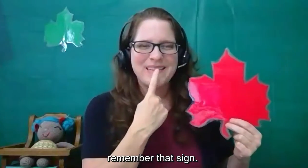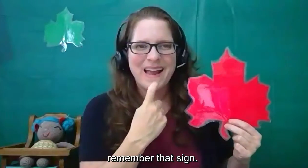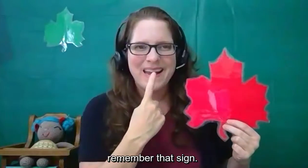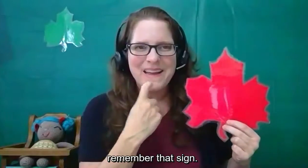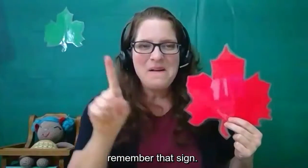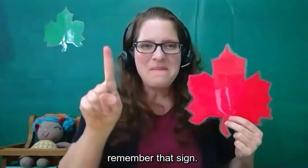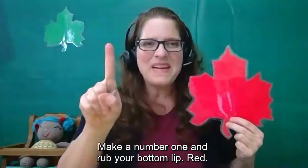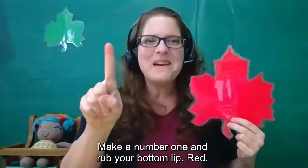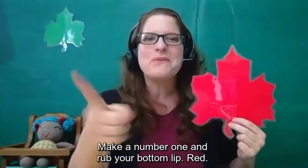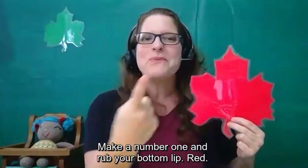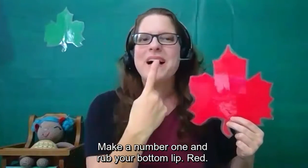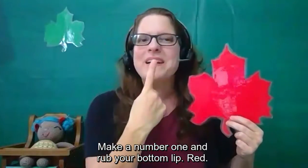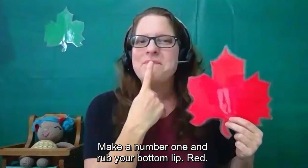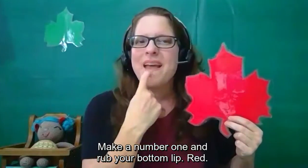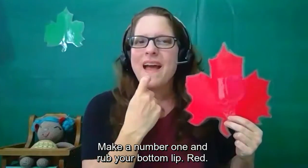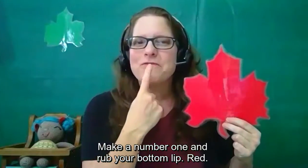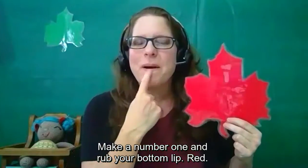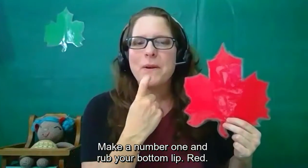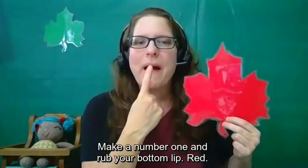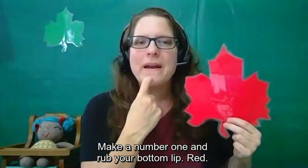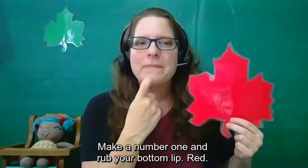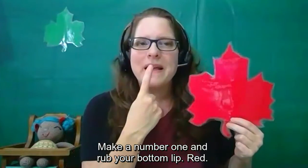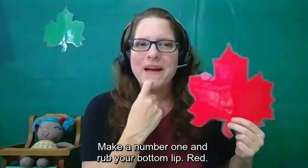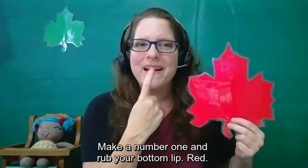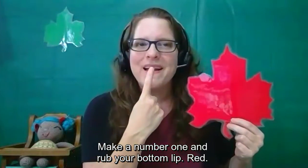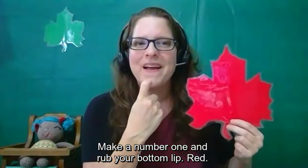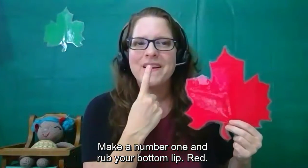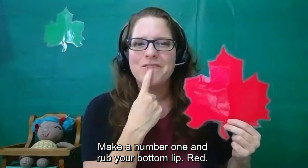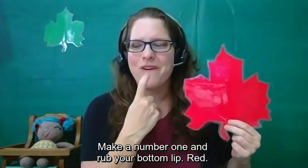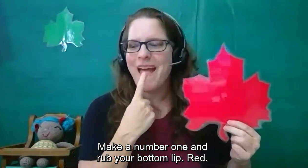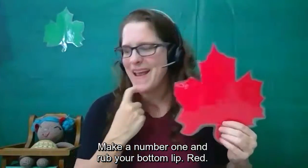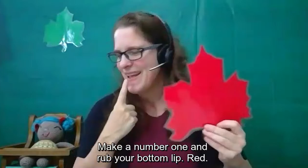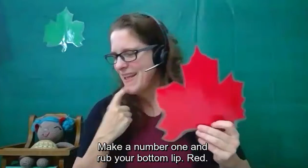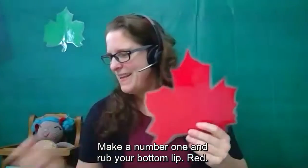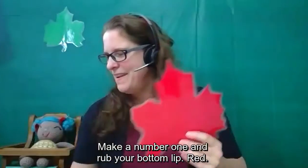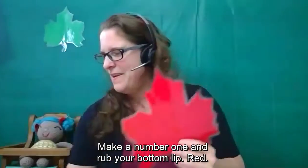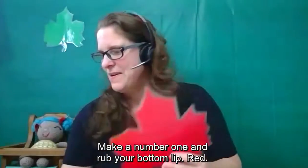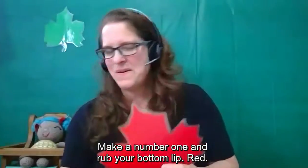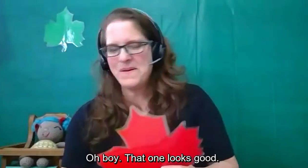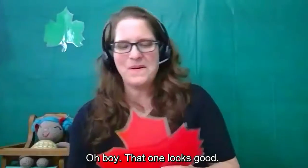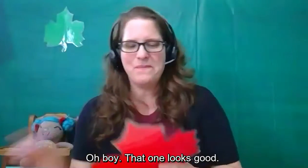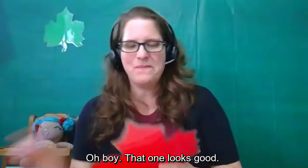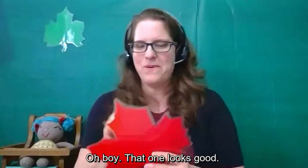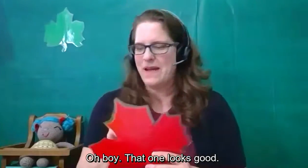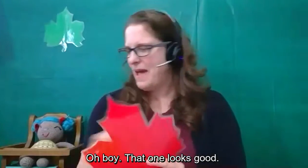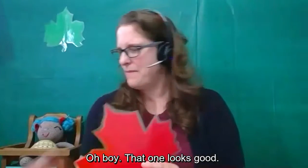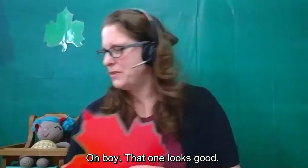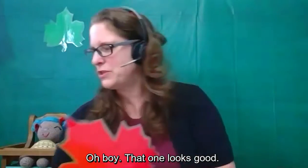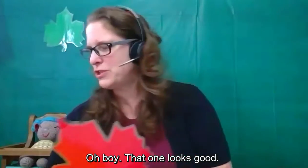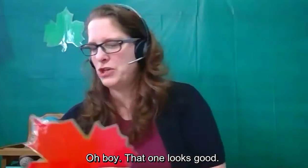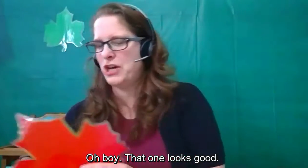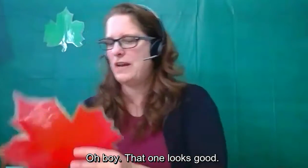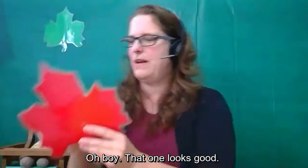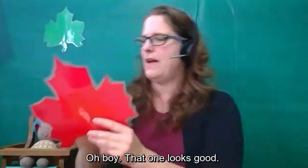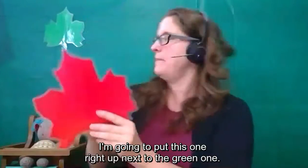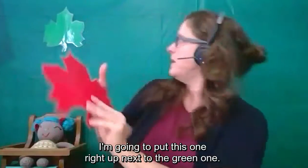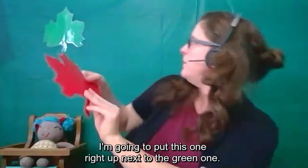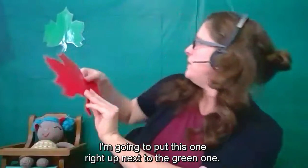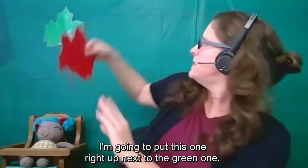sign. Make a number 1 and rub your bottom lip. Red. Oh boy, that one looks good. I'm going to put this one